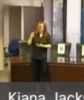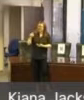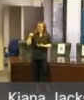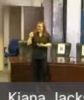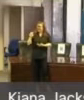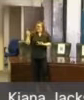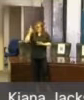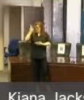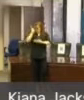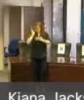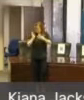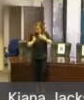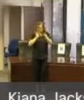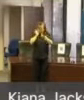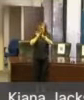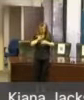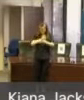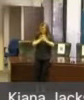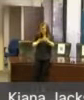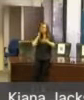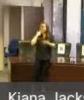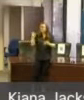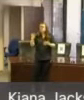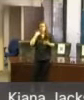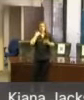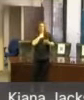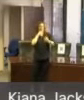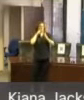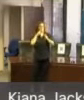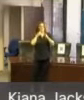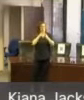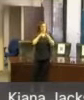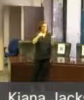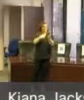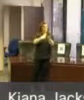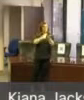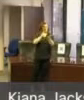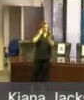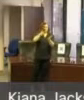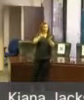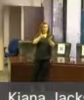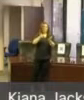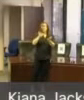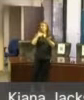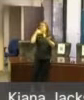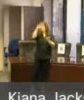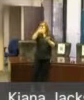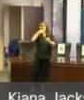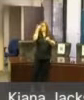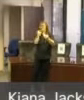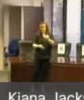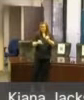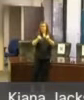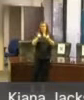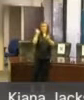presentations. And we will look forward to the public input on these, and you'll be returning for our final look at it